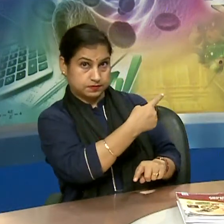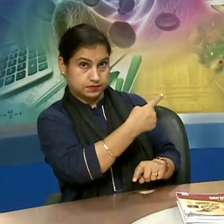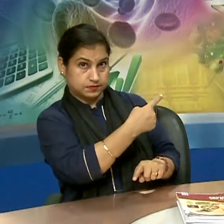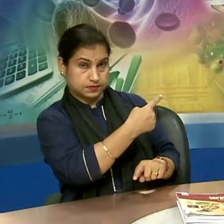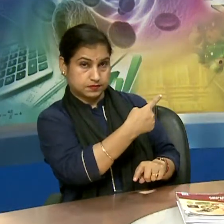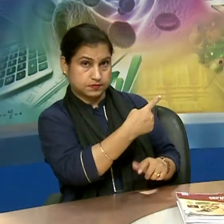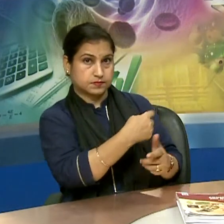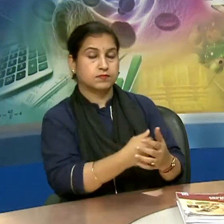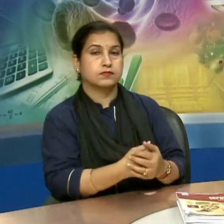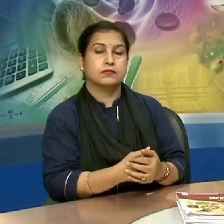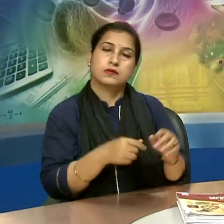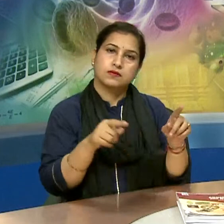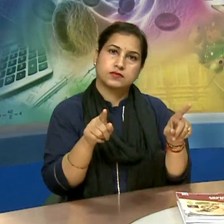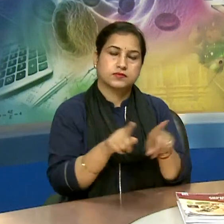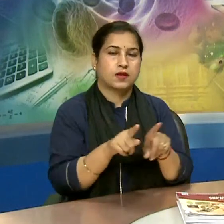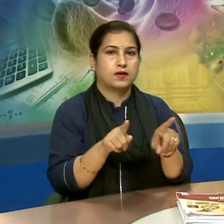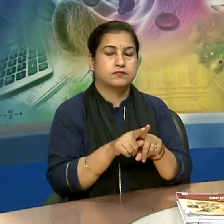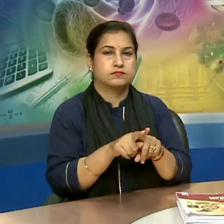First, make a table